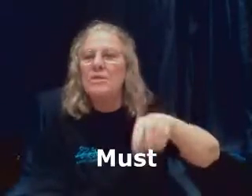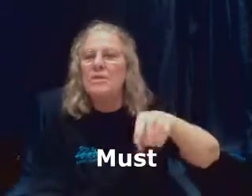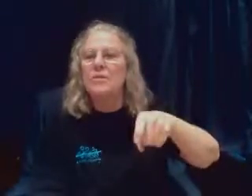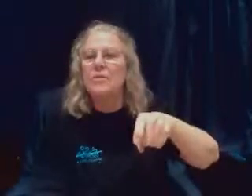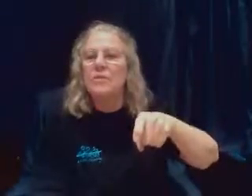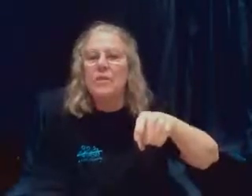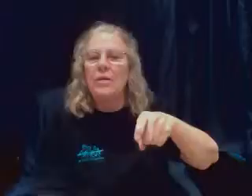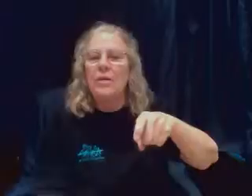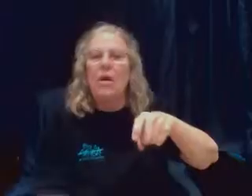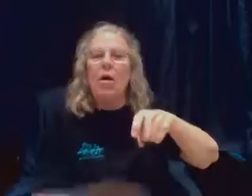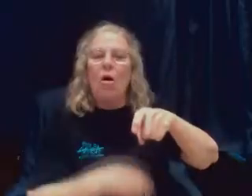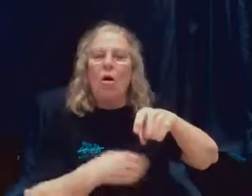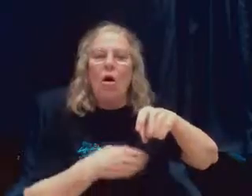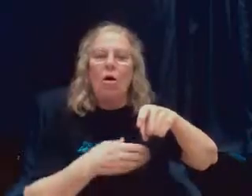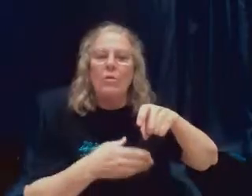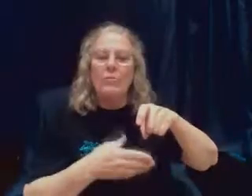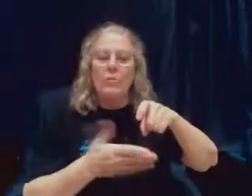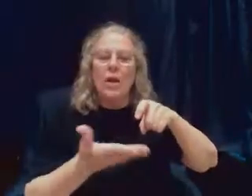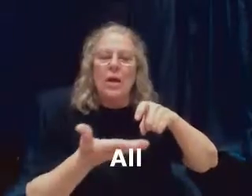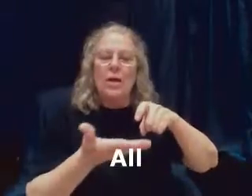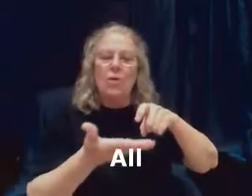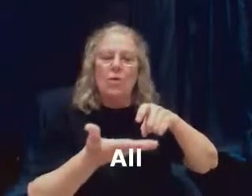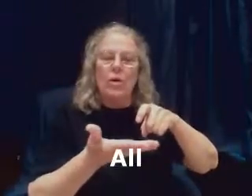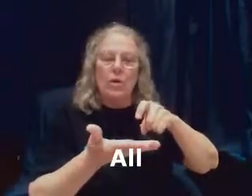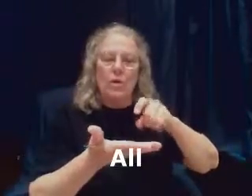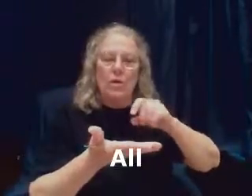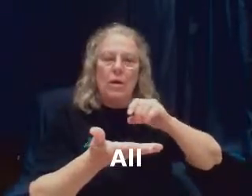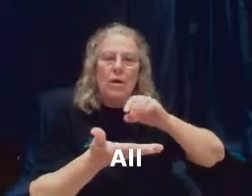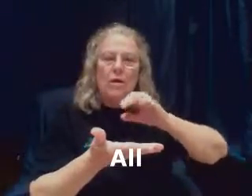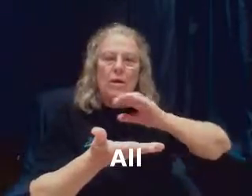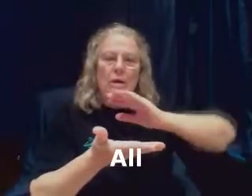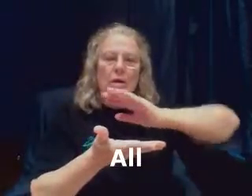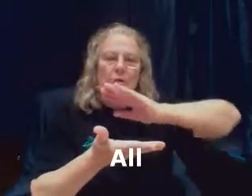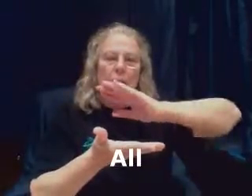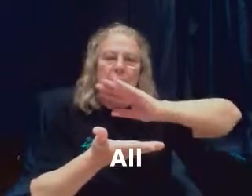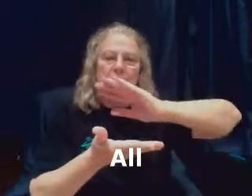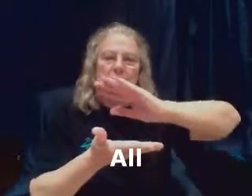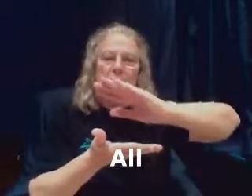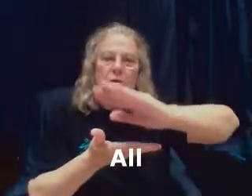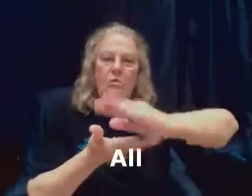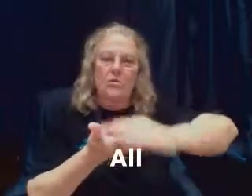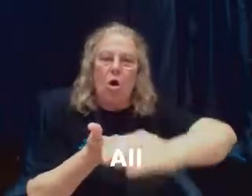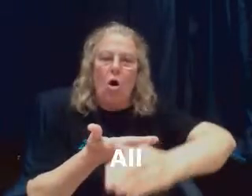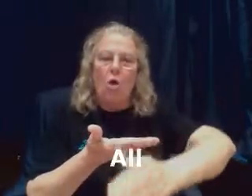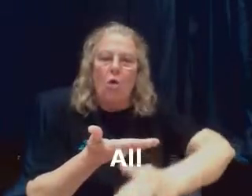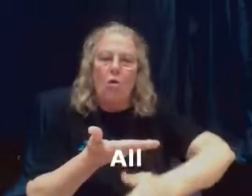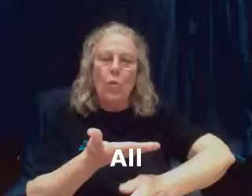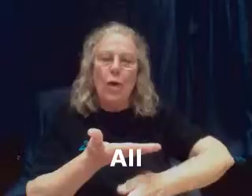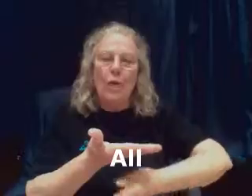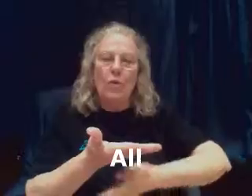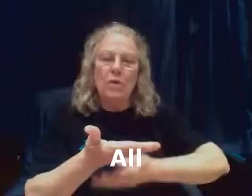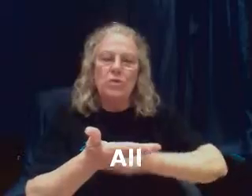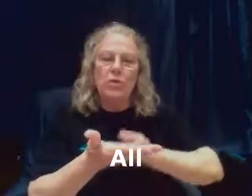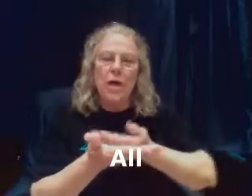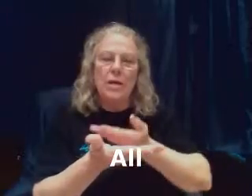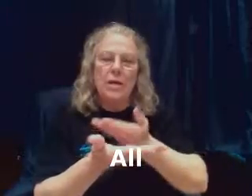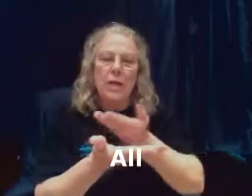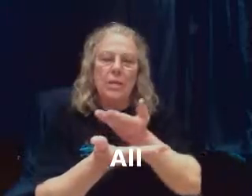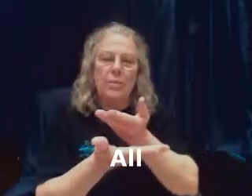Must. All, your dominant hand goes all the way around your non-dominant